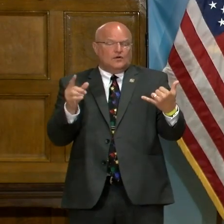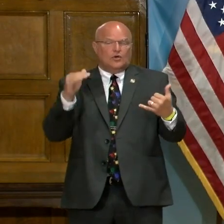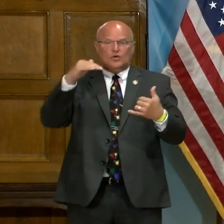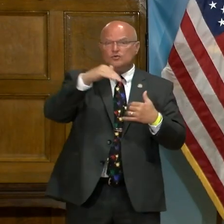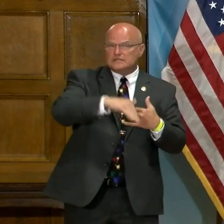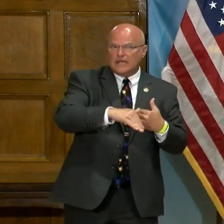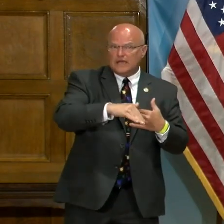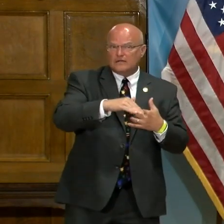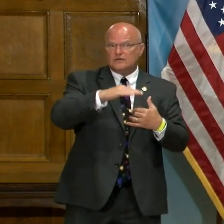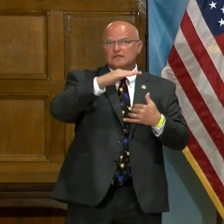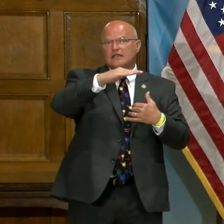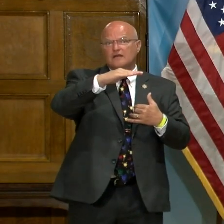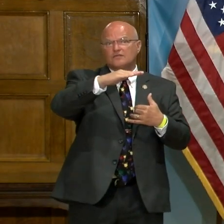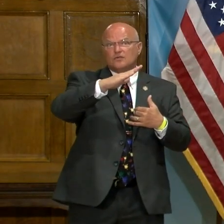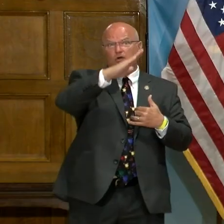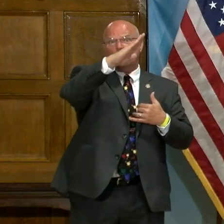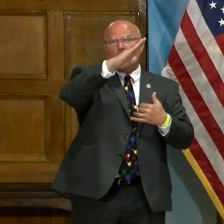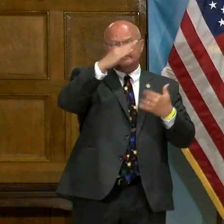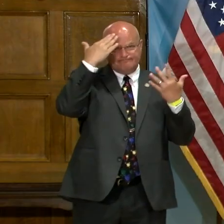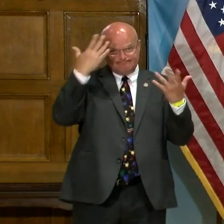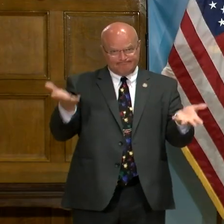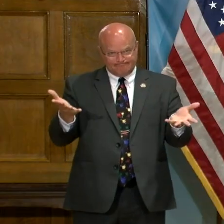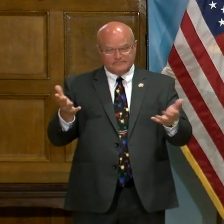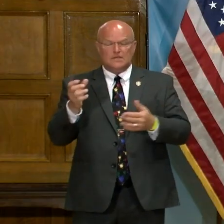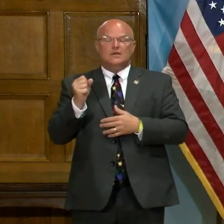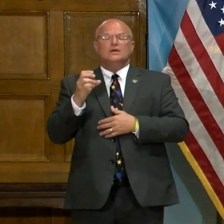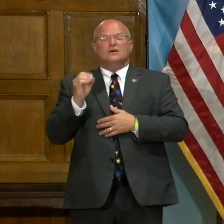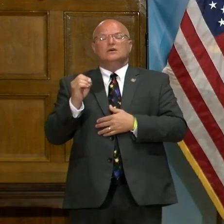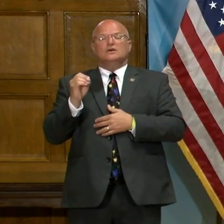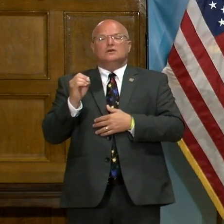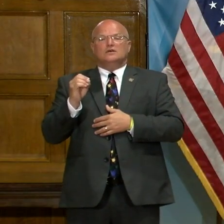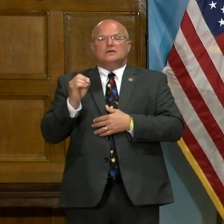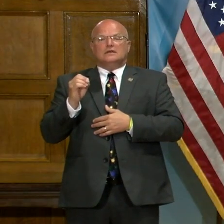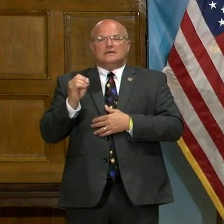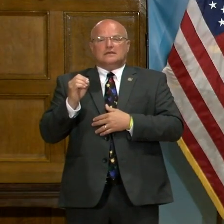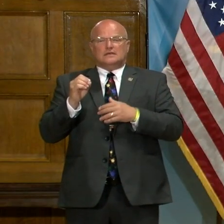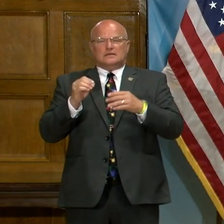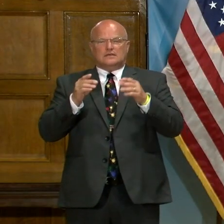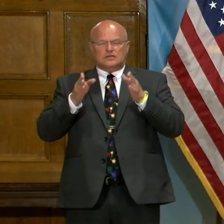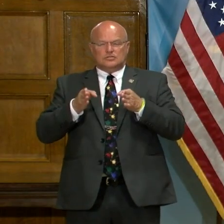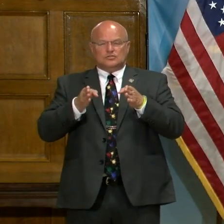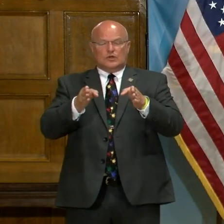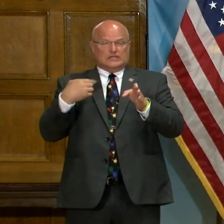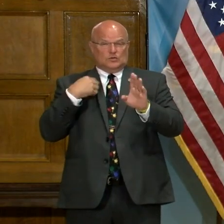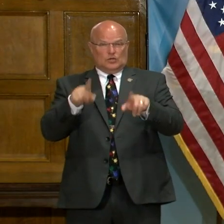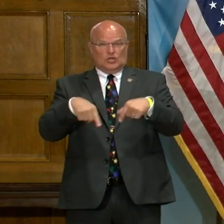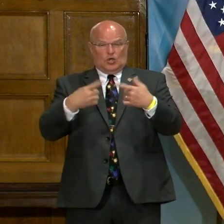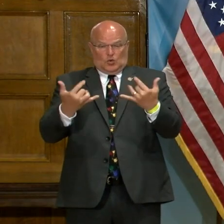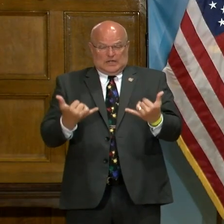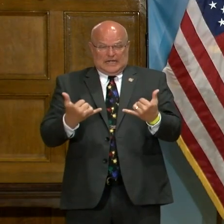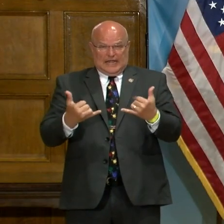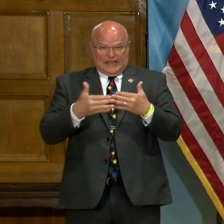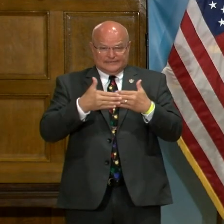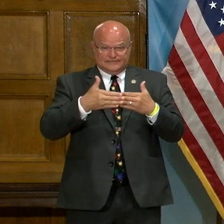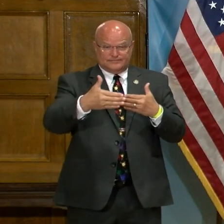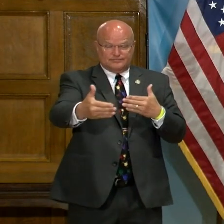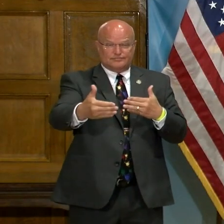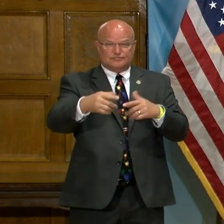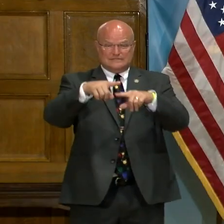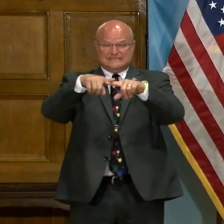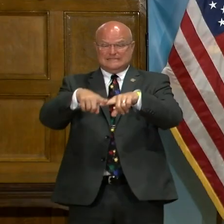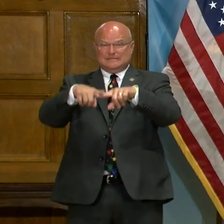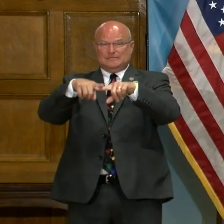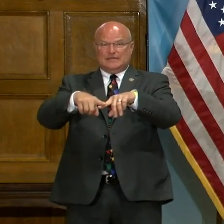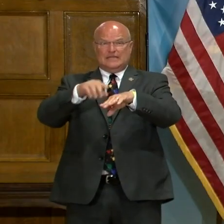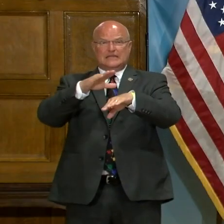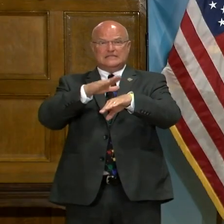go down or level, or whether we go up. And the direction that we go from here totally